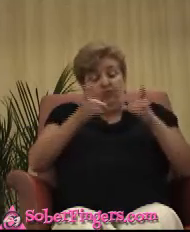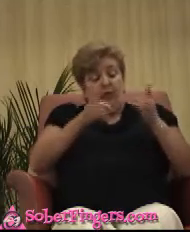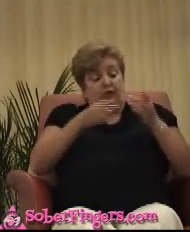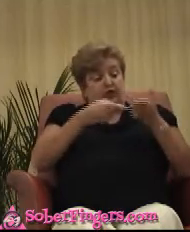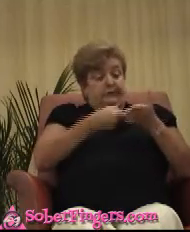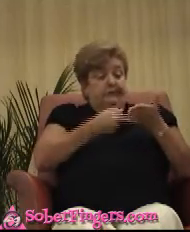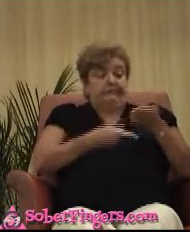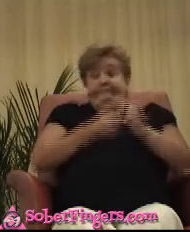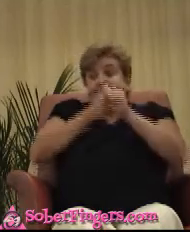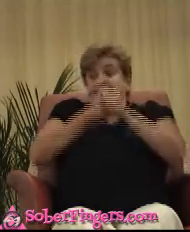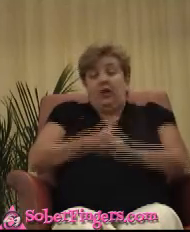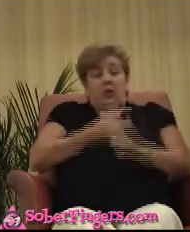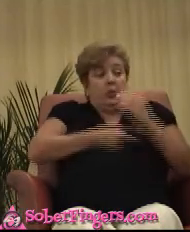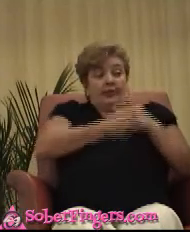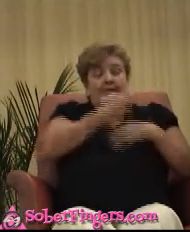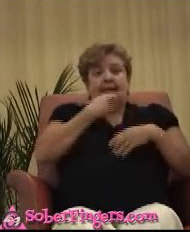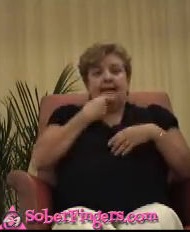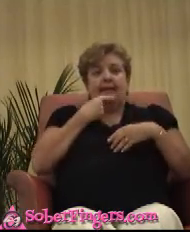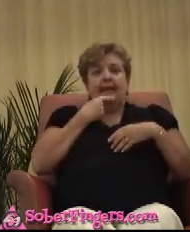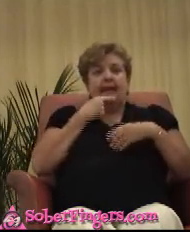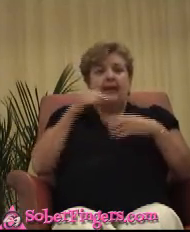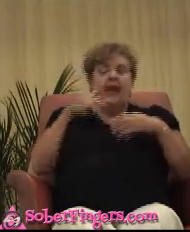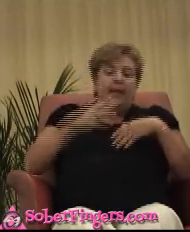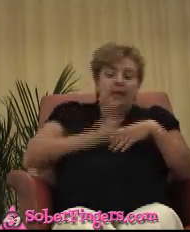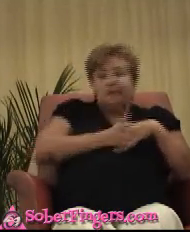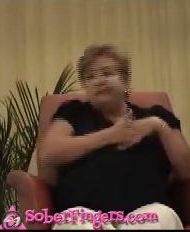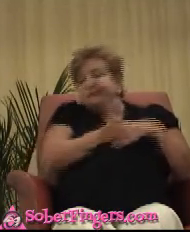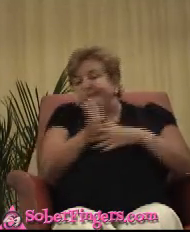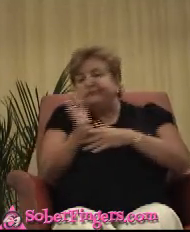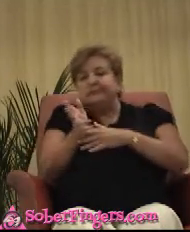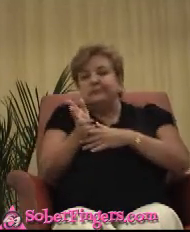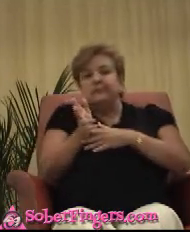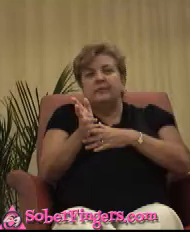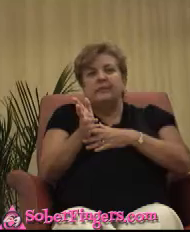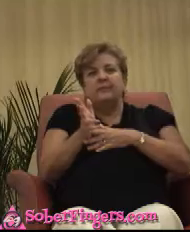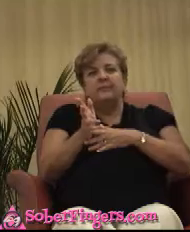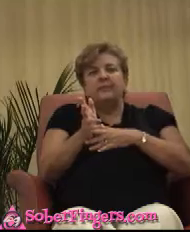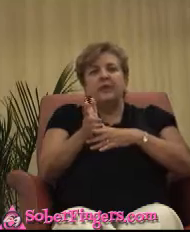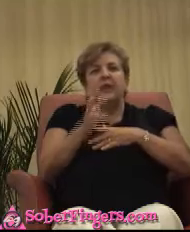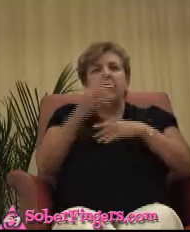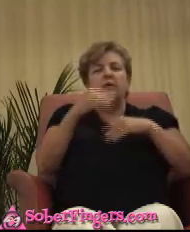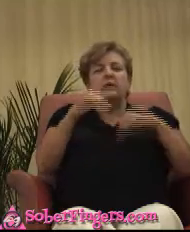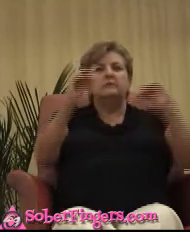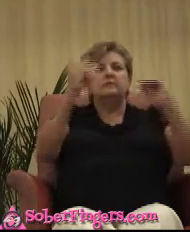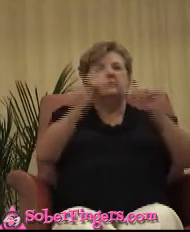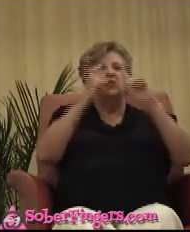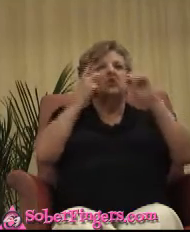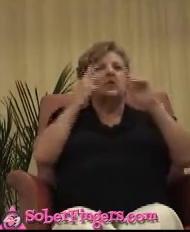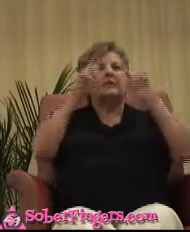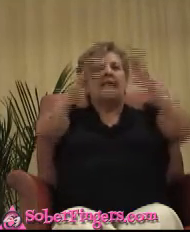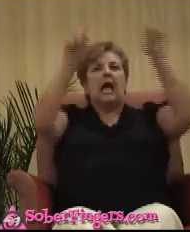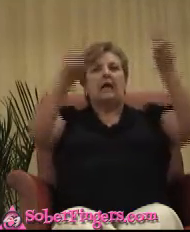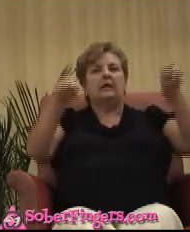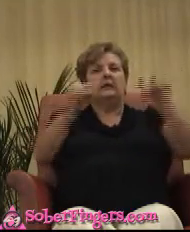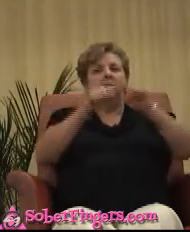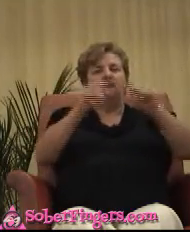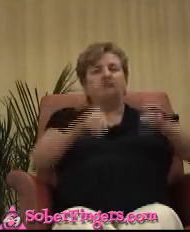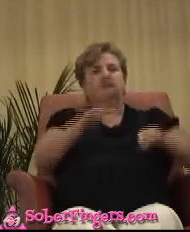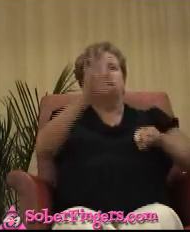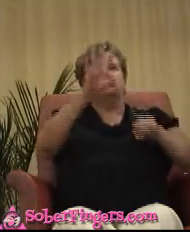and as we turned the final corner, the headlights hit a sign directly in front of us. And it said Anchor Hospital,